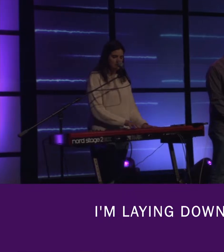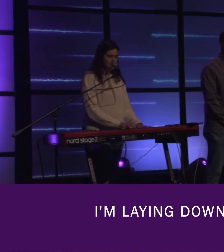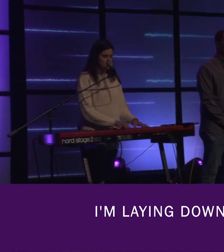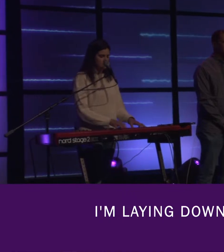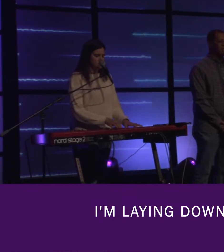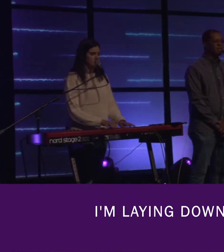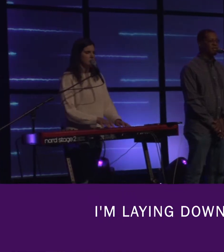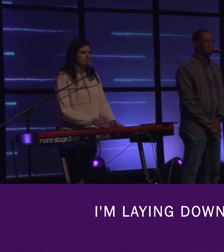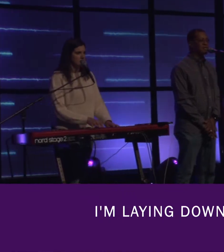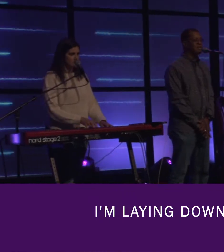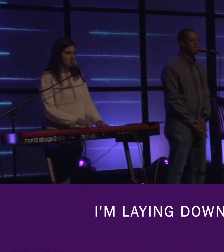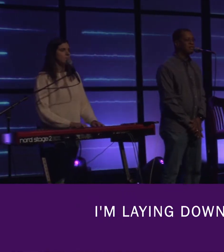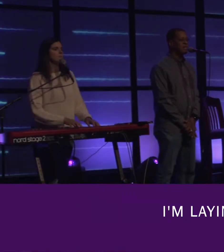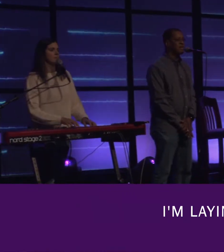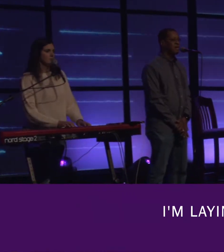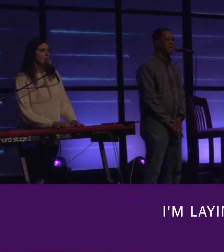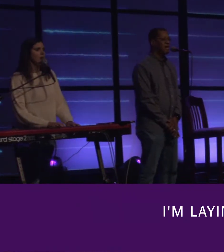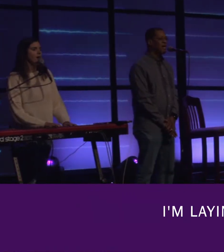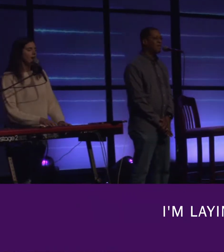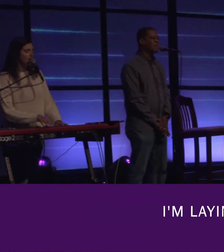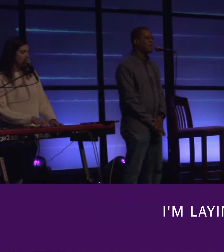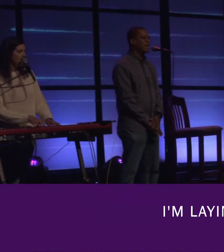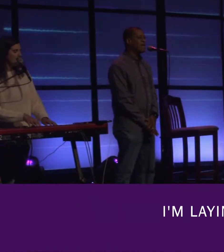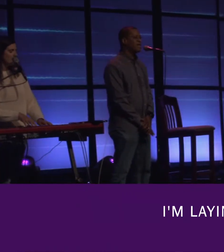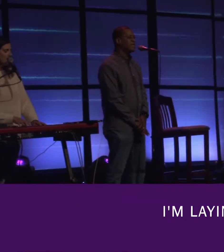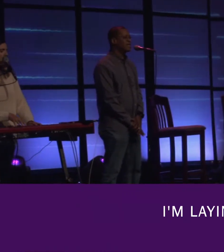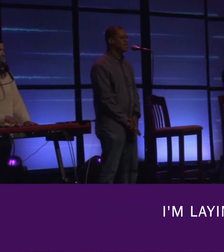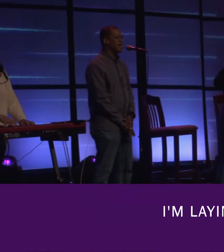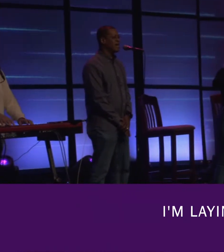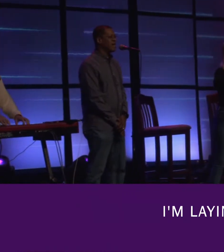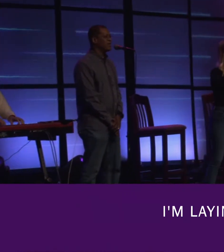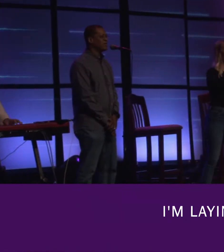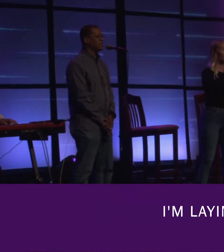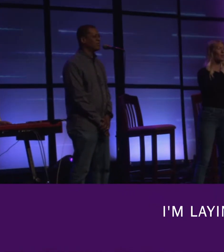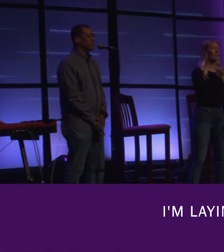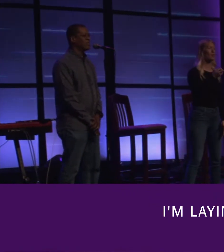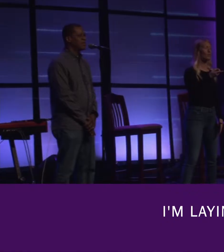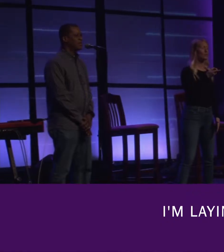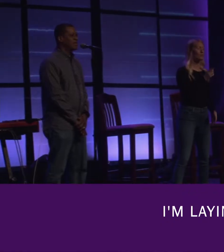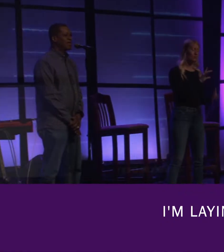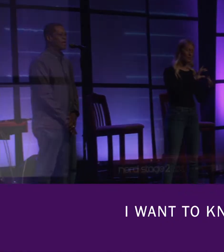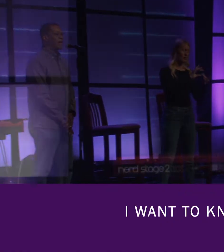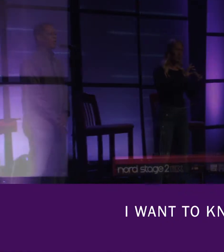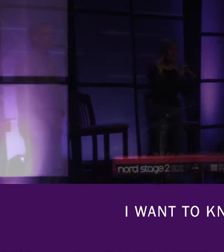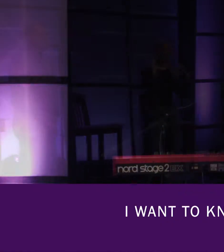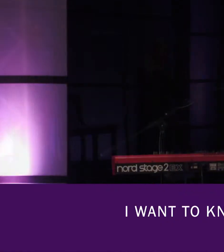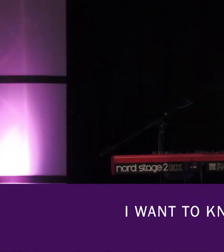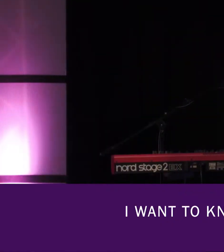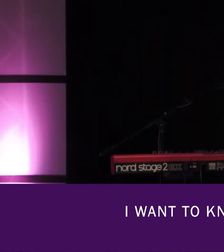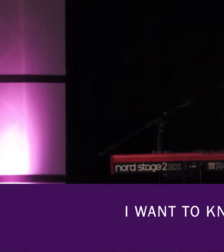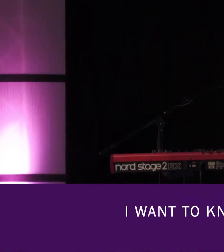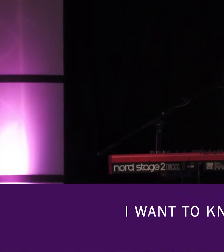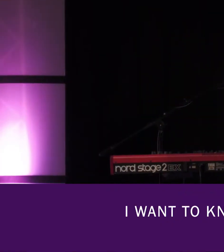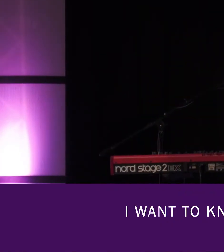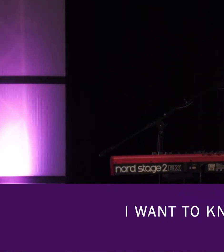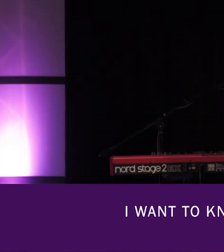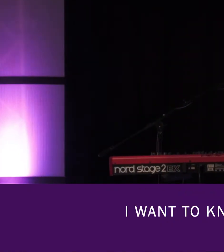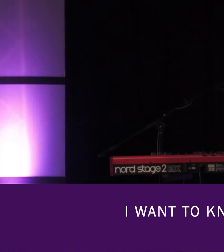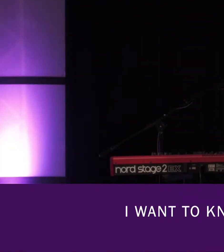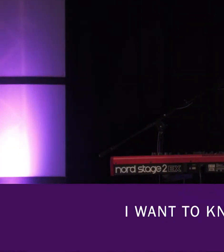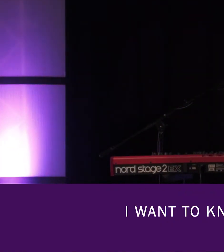my religion. I'm laying down. I want to know